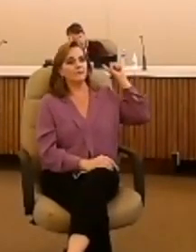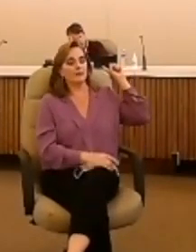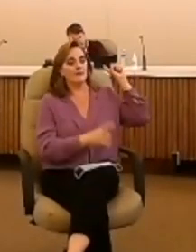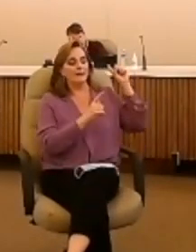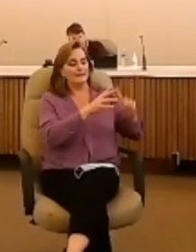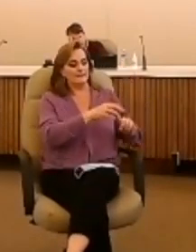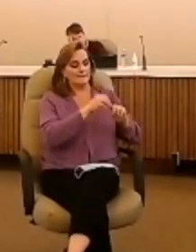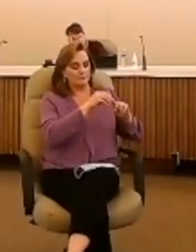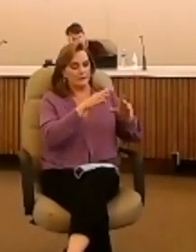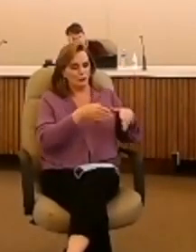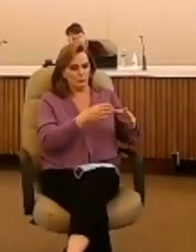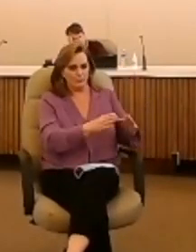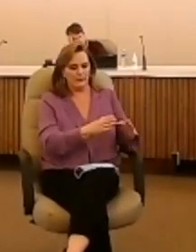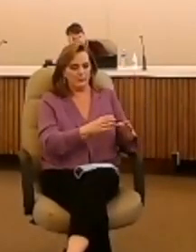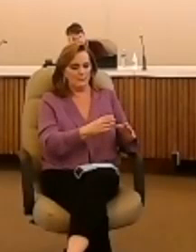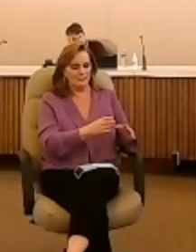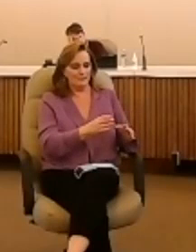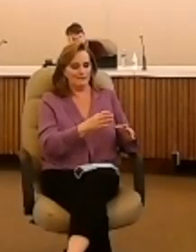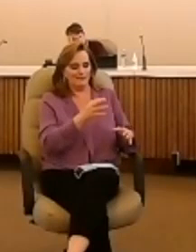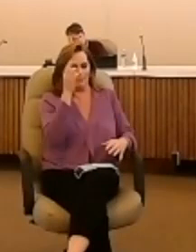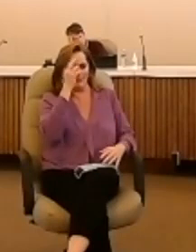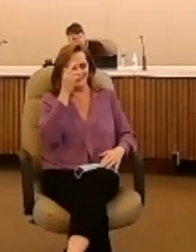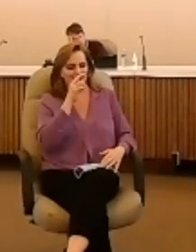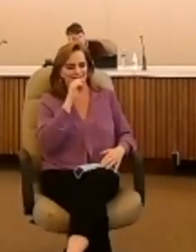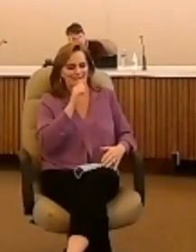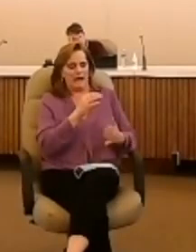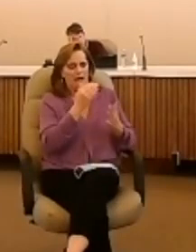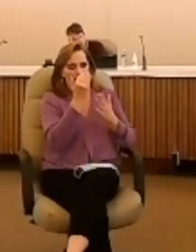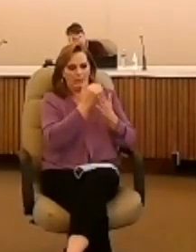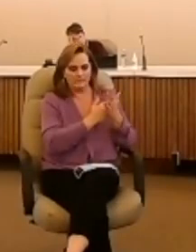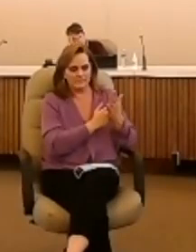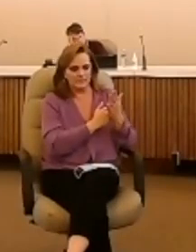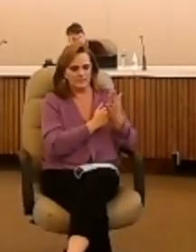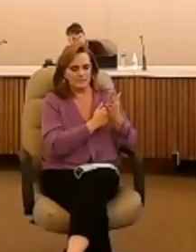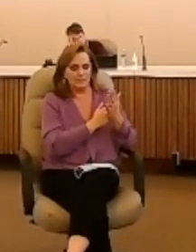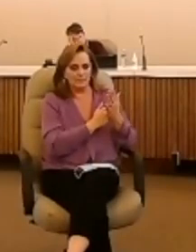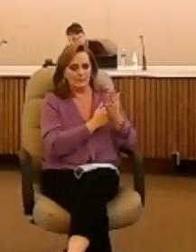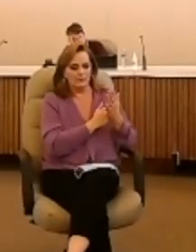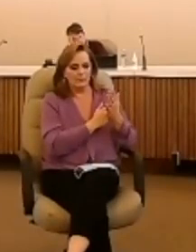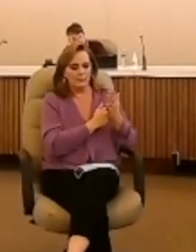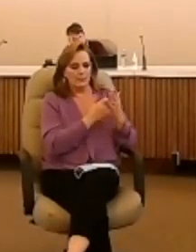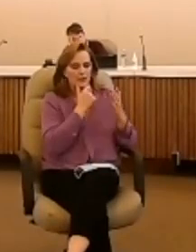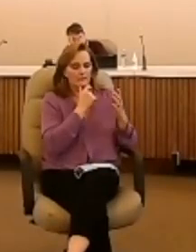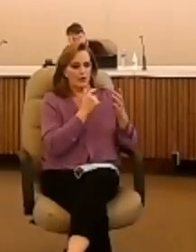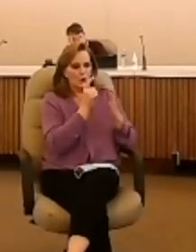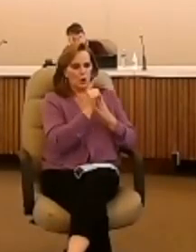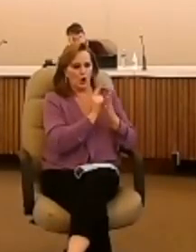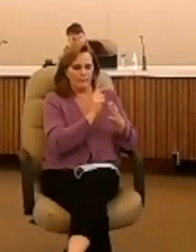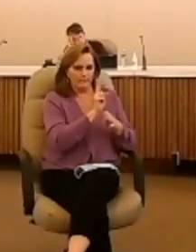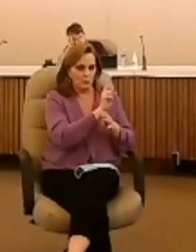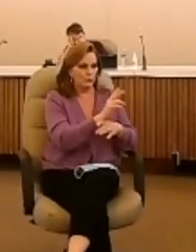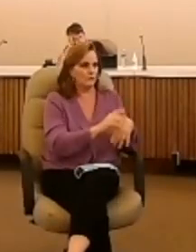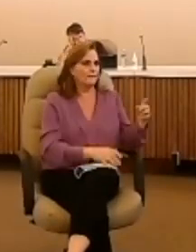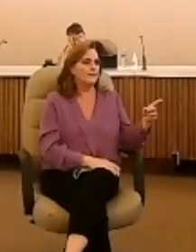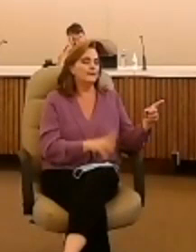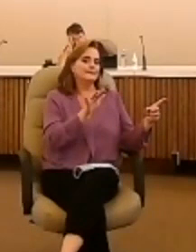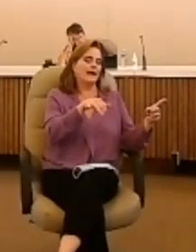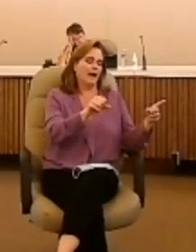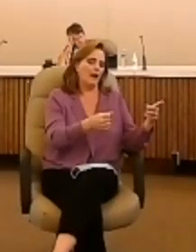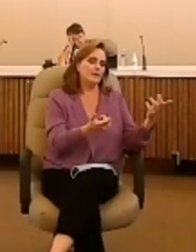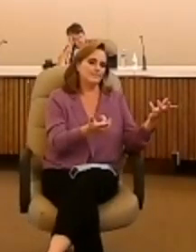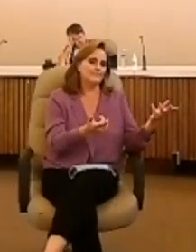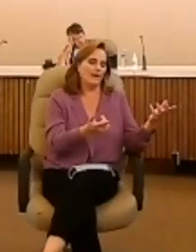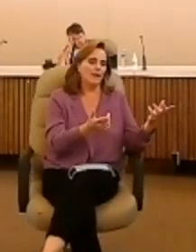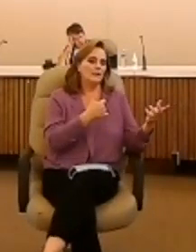because it's not expressly listed under the allowed uses? Yeah, I would assume it's one of those extra, under